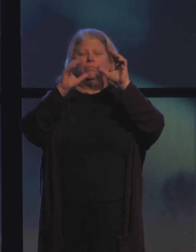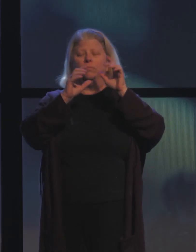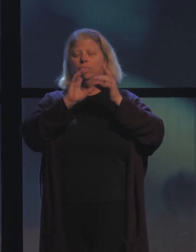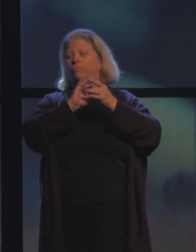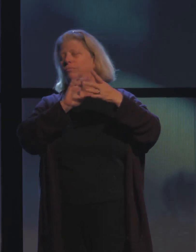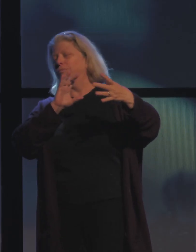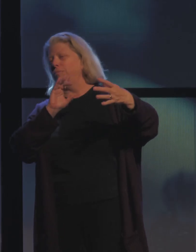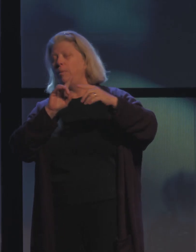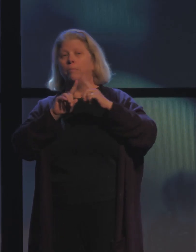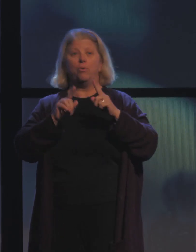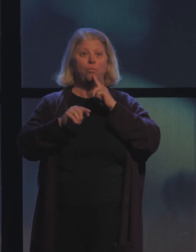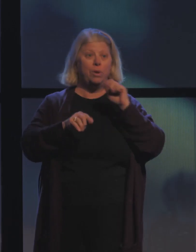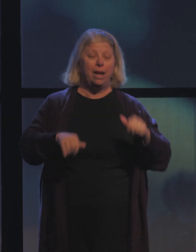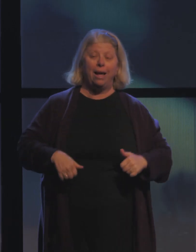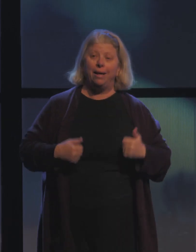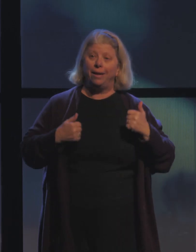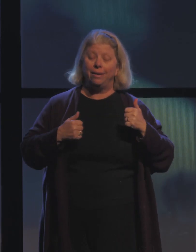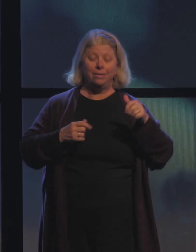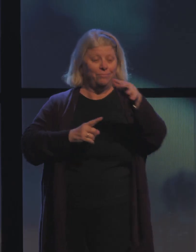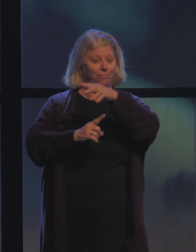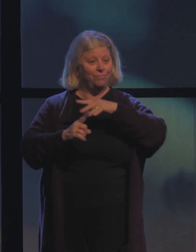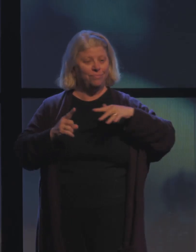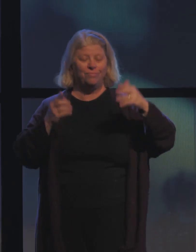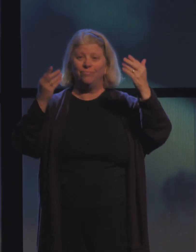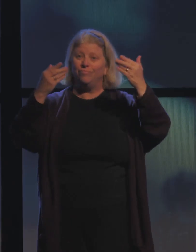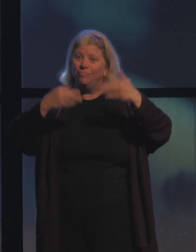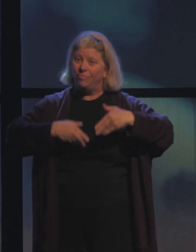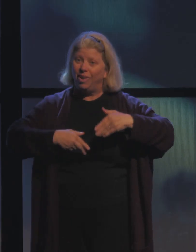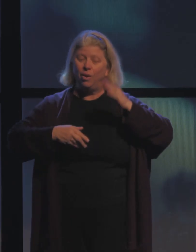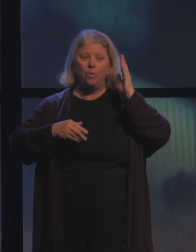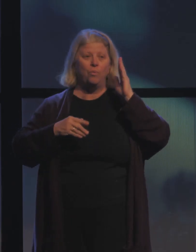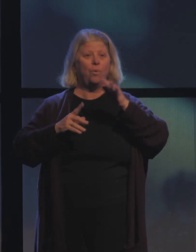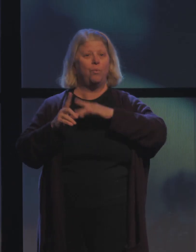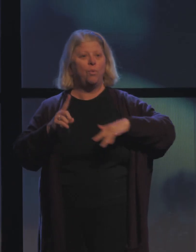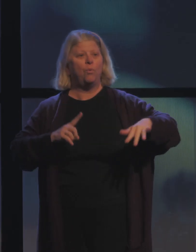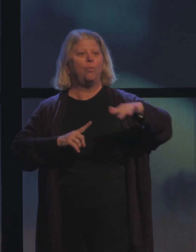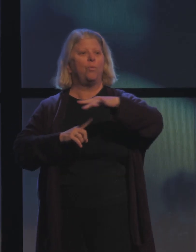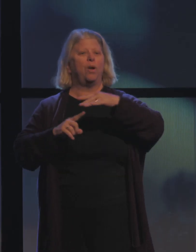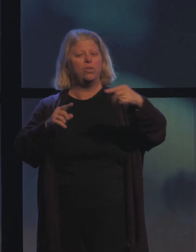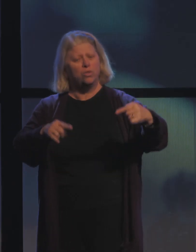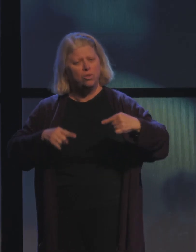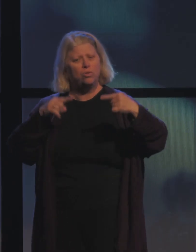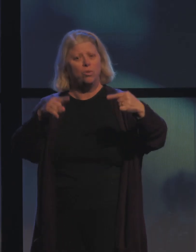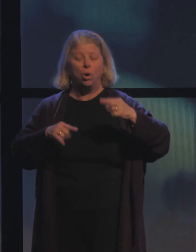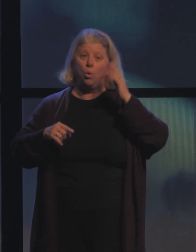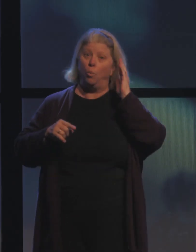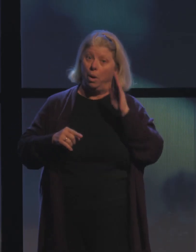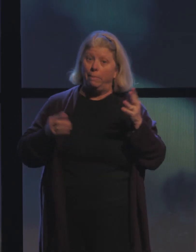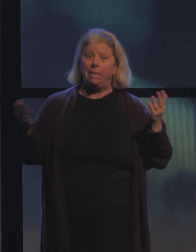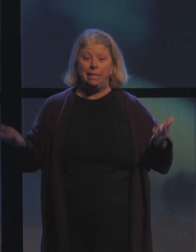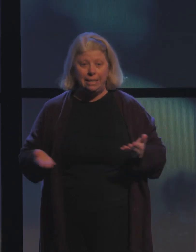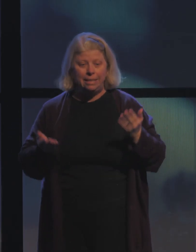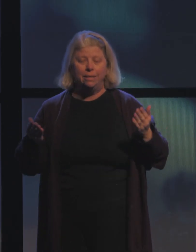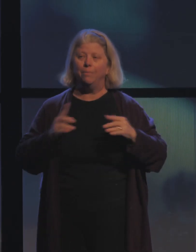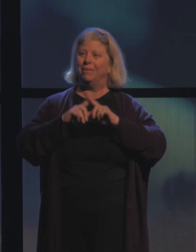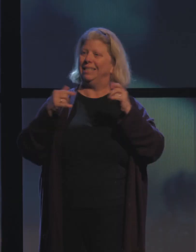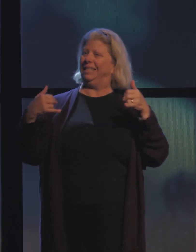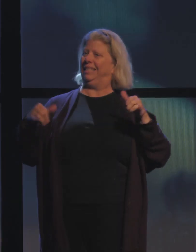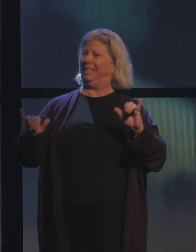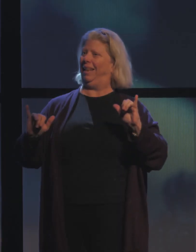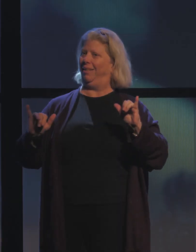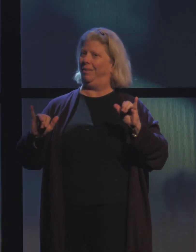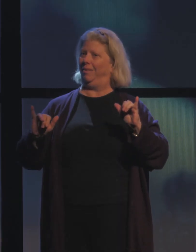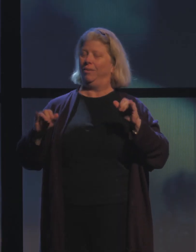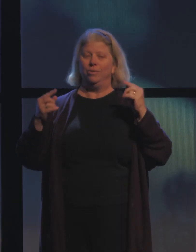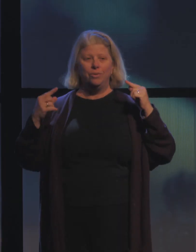it, but the reality is that it's just in our midst. The darkness is going to be around. This struggle is going to be around. And yet, in the